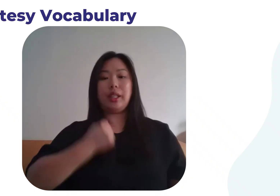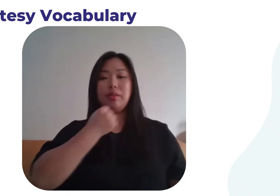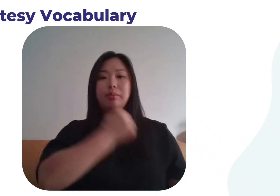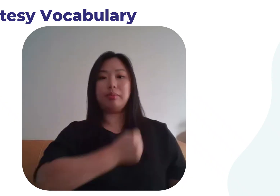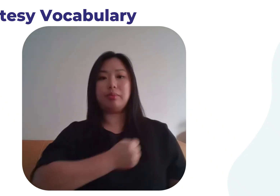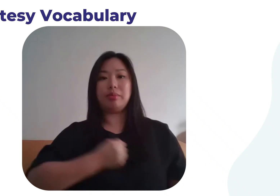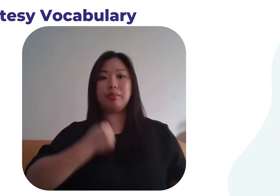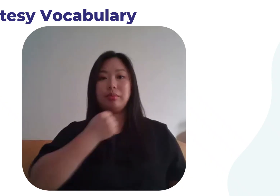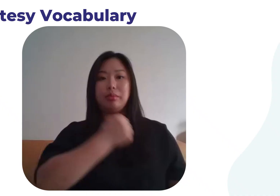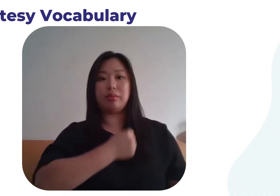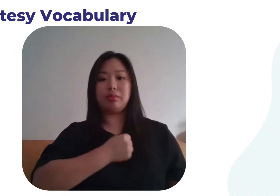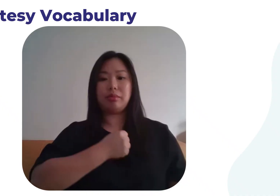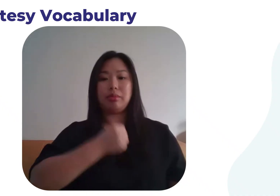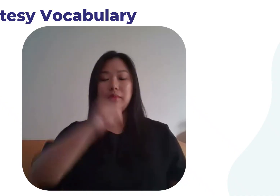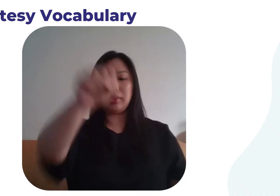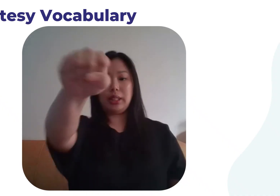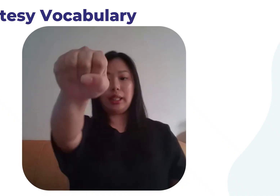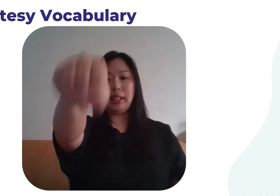Sorry.